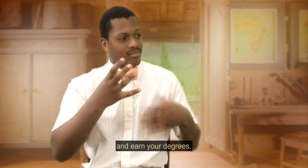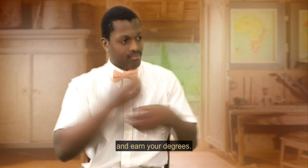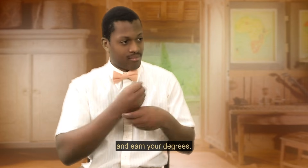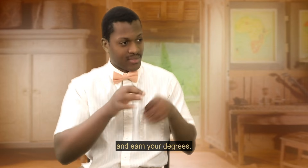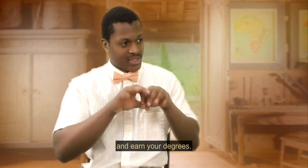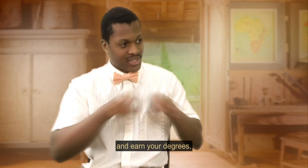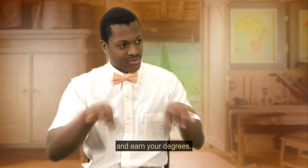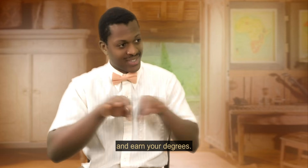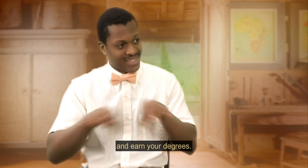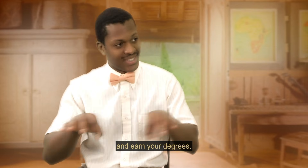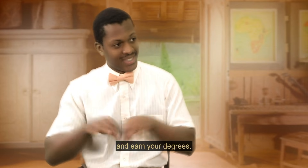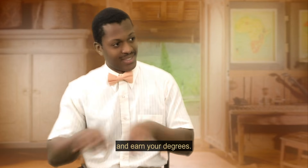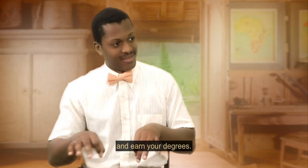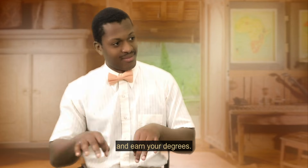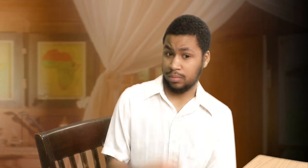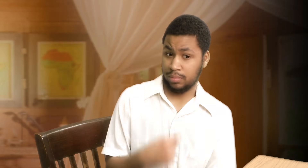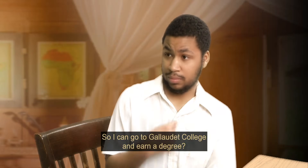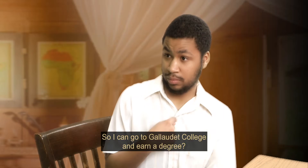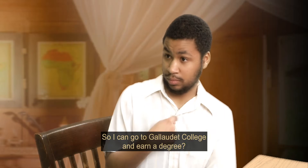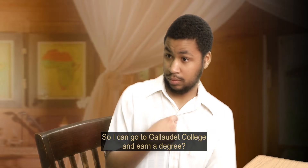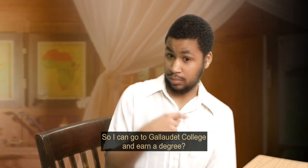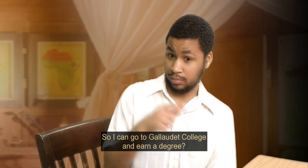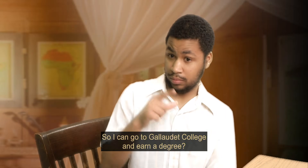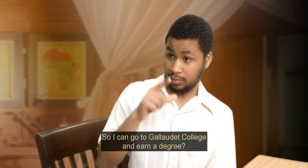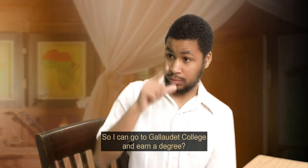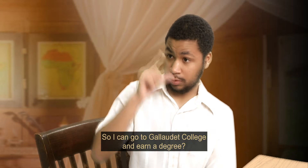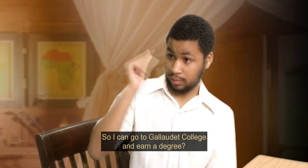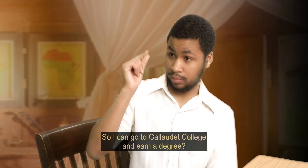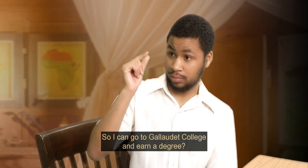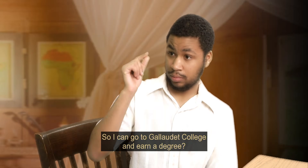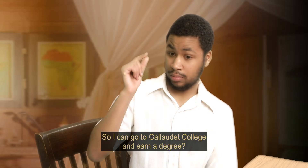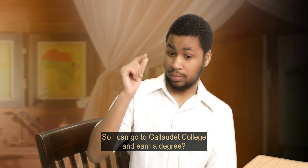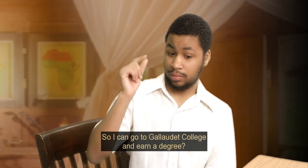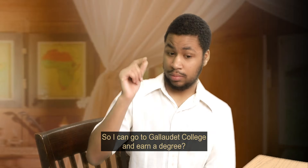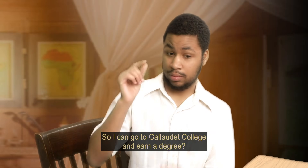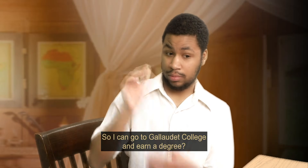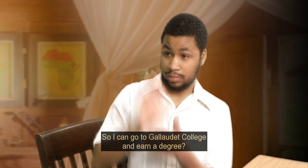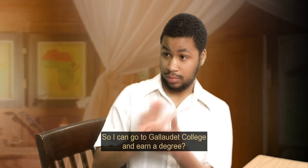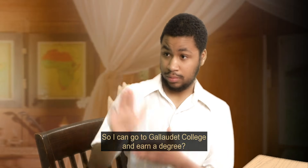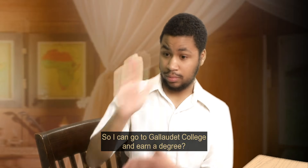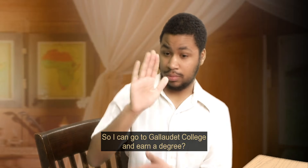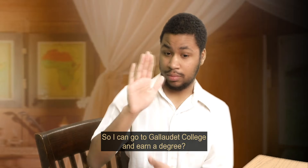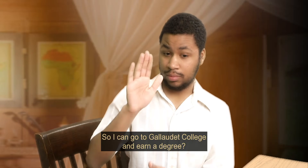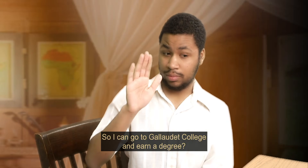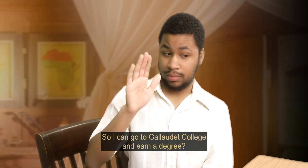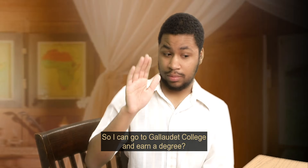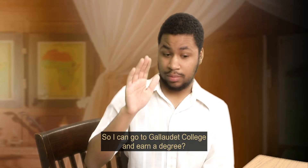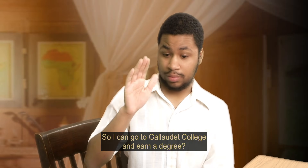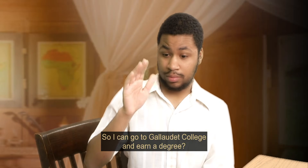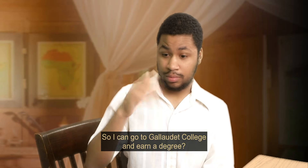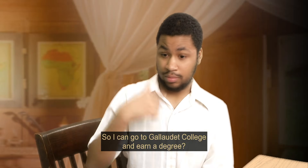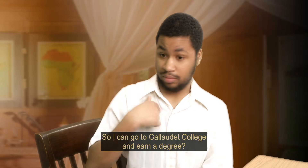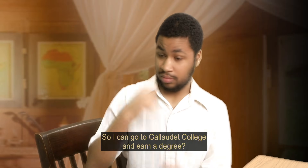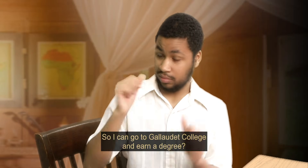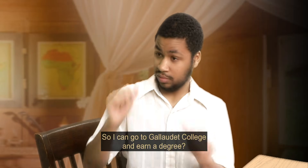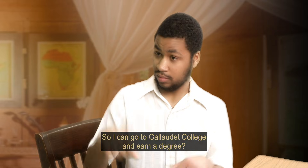and earn your degrees. So I can go to Gallaudet College and earn